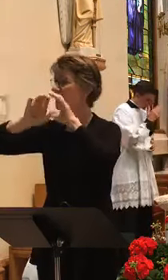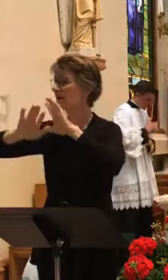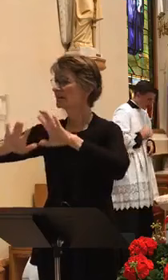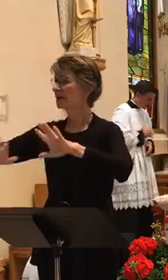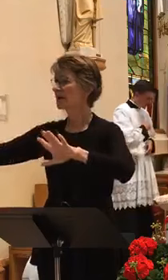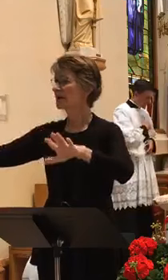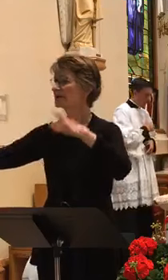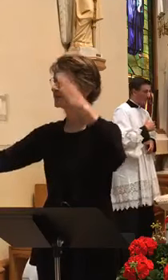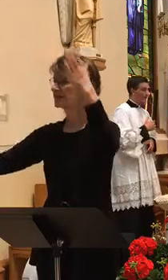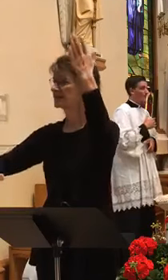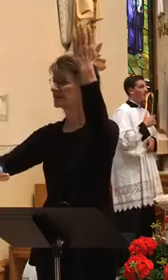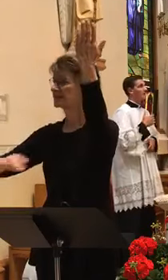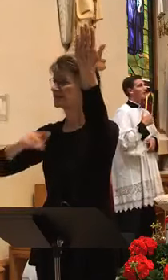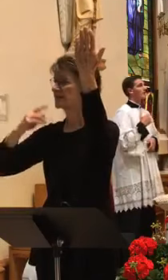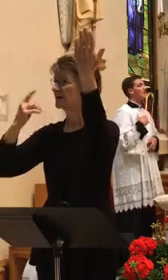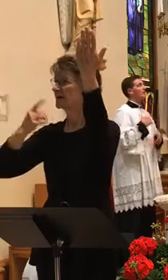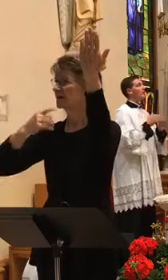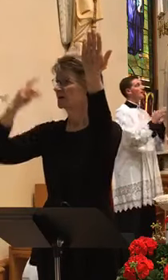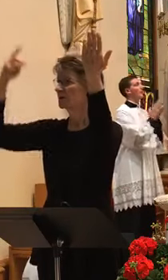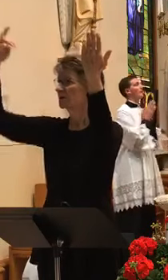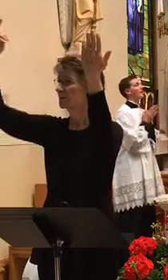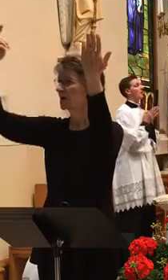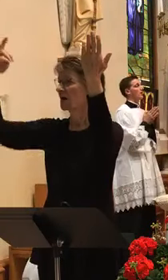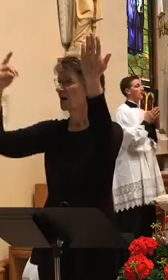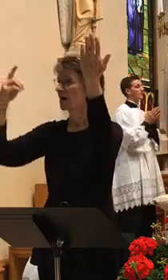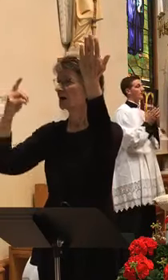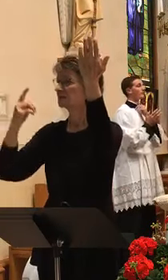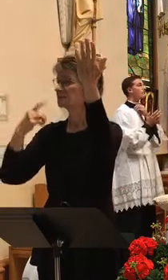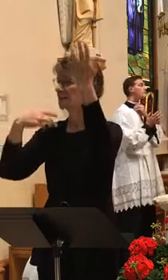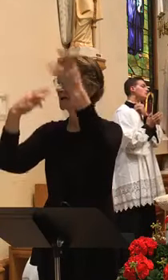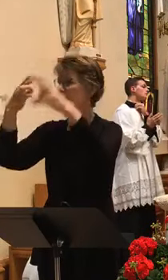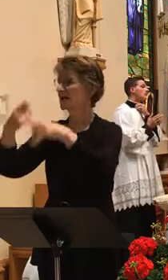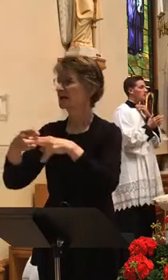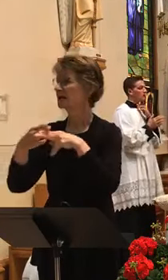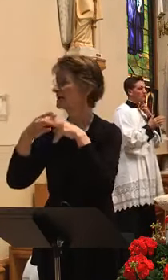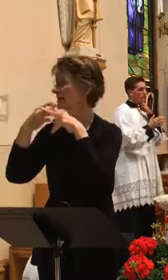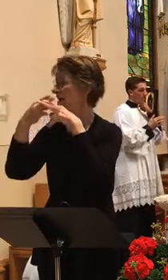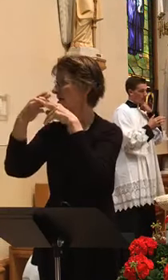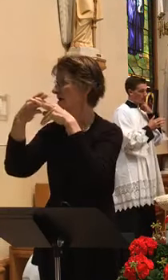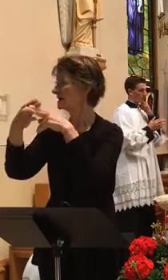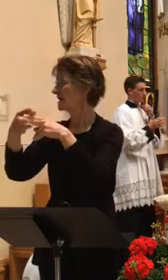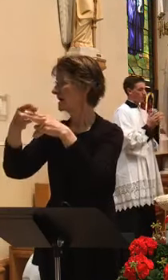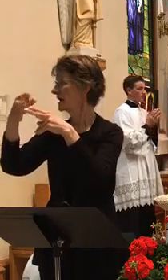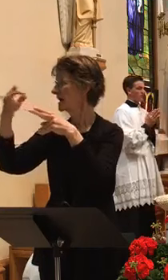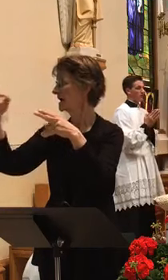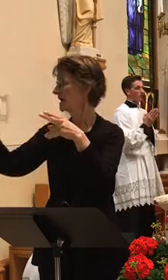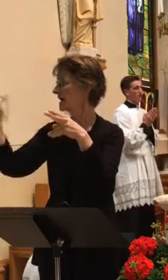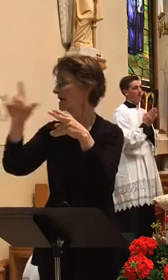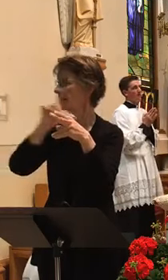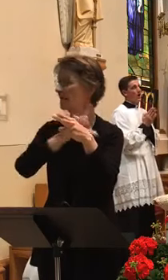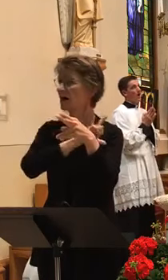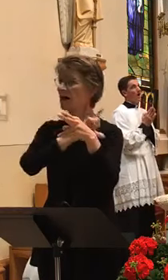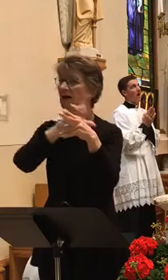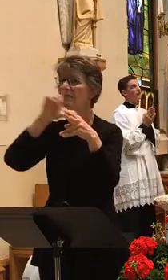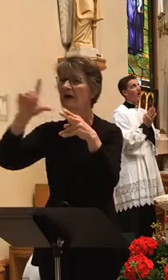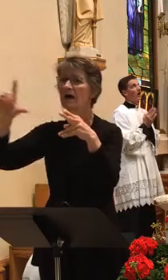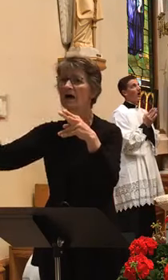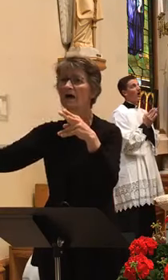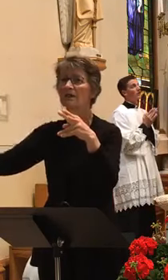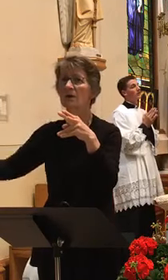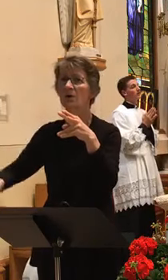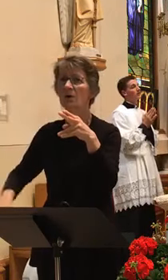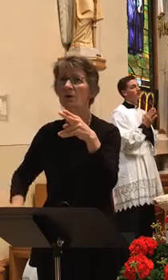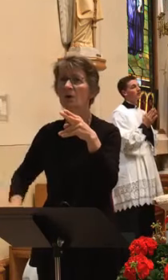highest. Blessed is he who comes in the name of